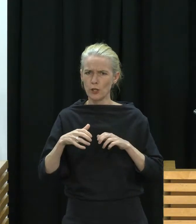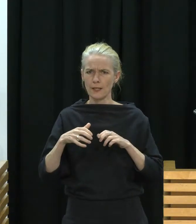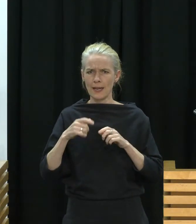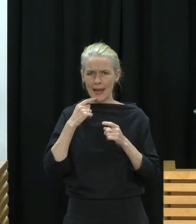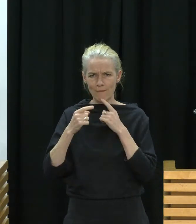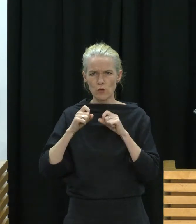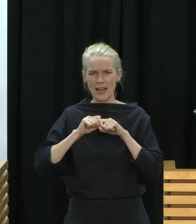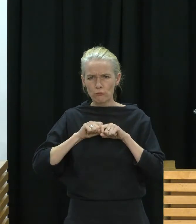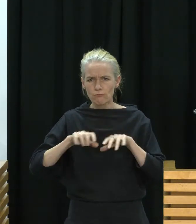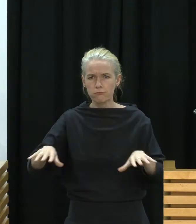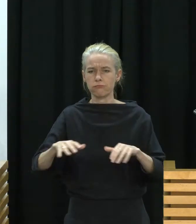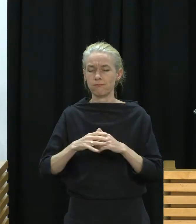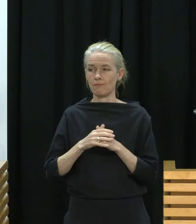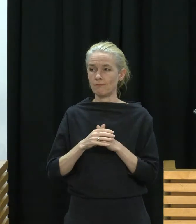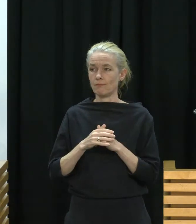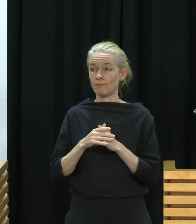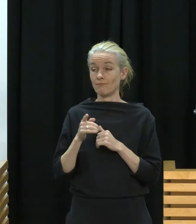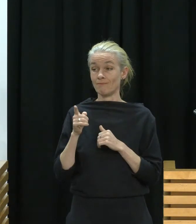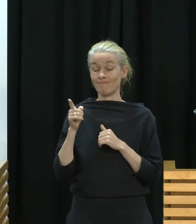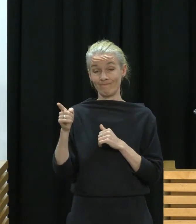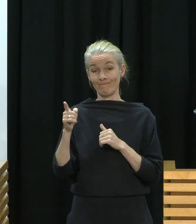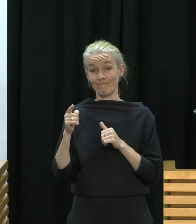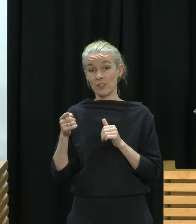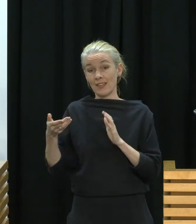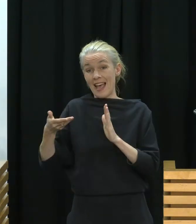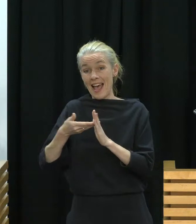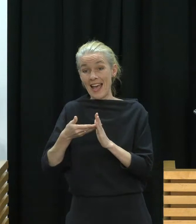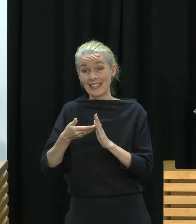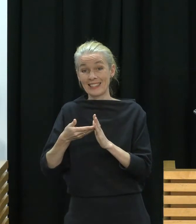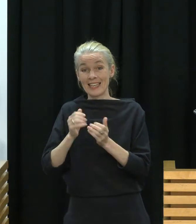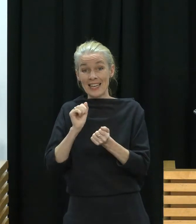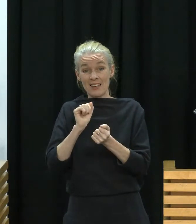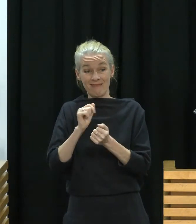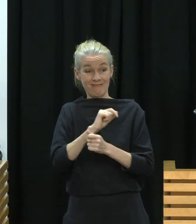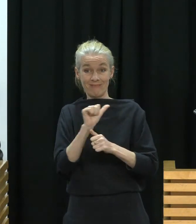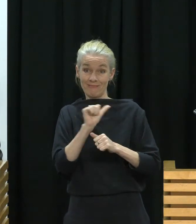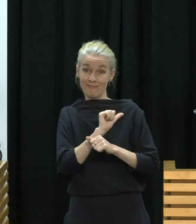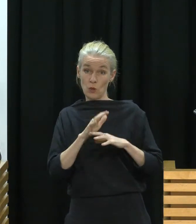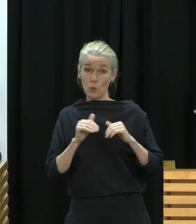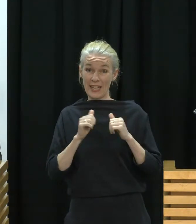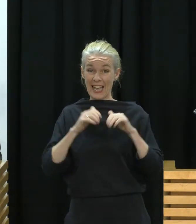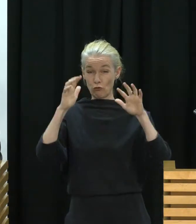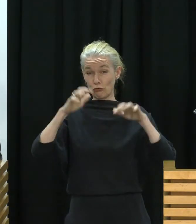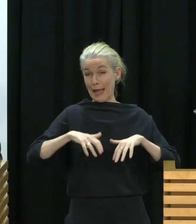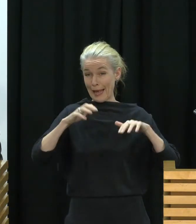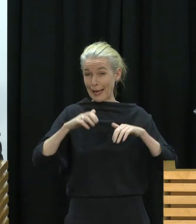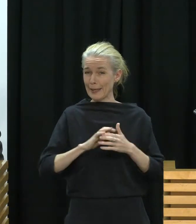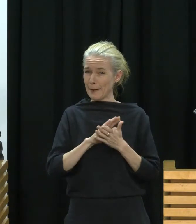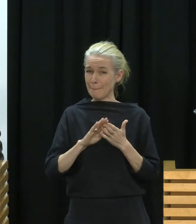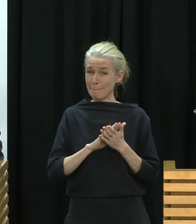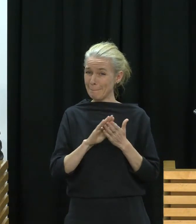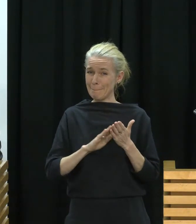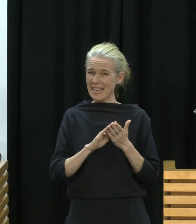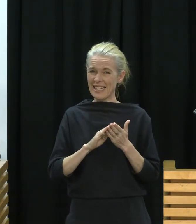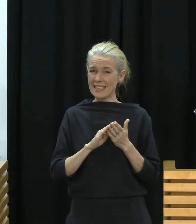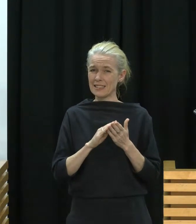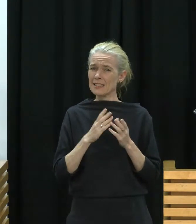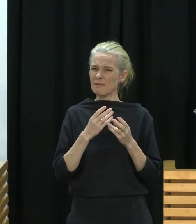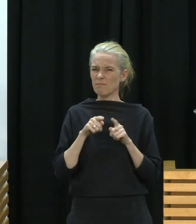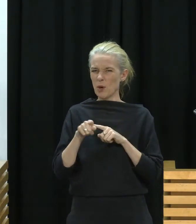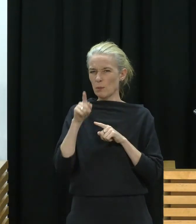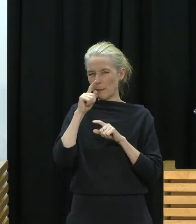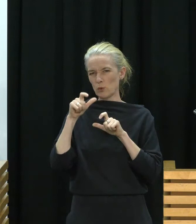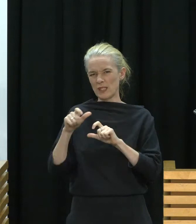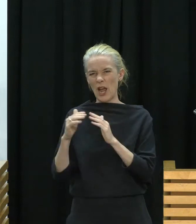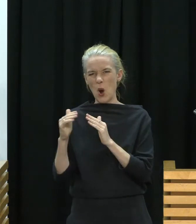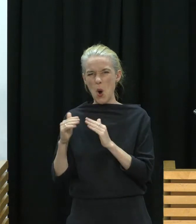lower patronage than they might otherwise expect on a Saturday night. We'll come up to that. Yeah, how long until you know the results of the genome